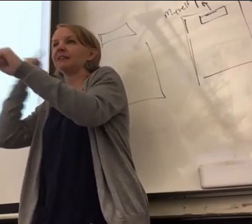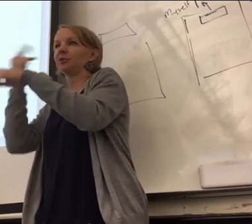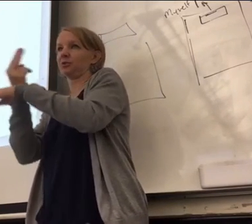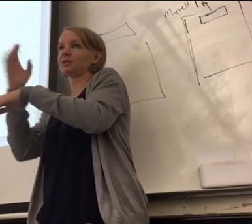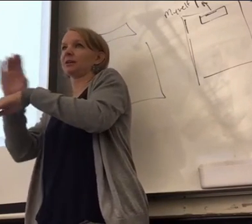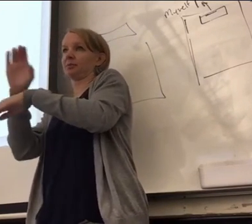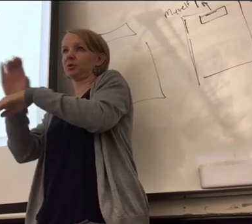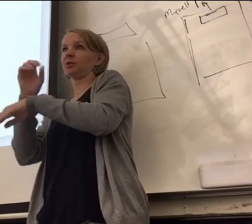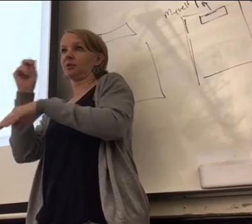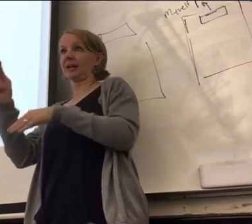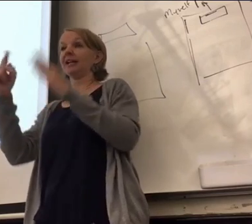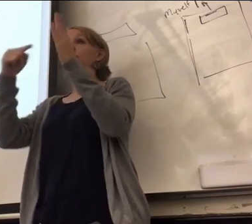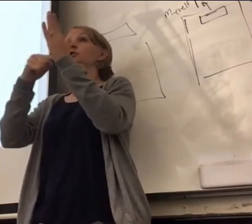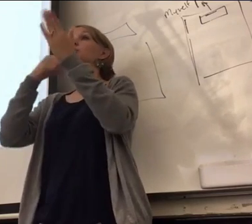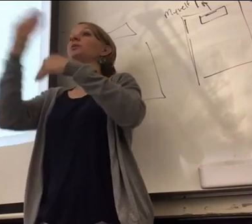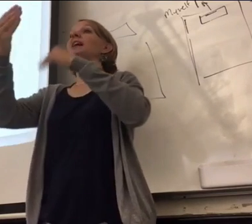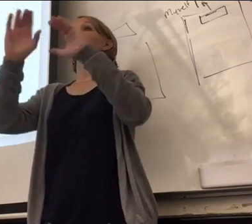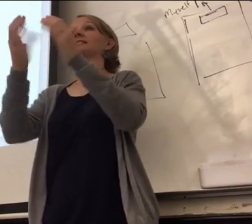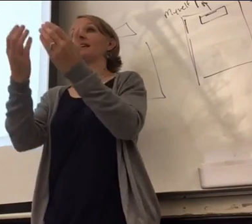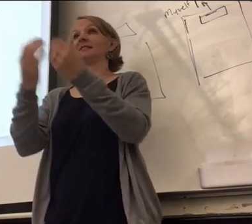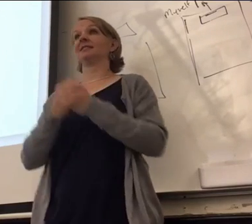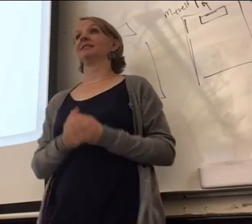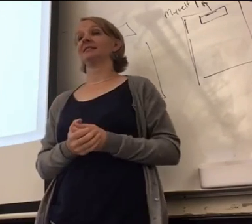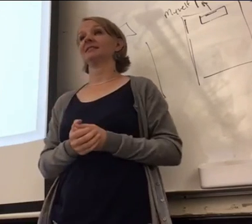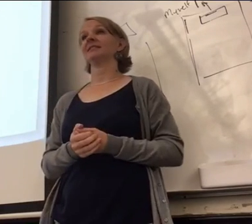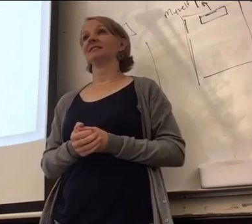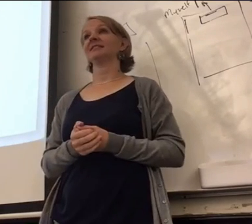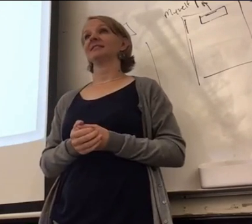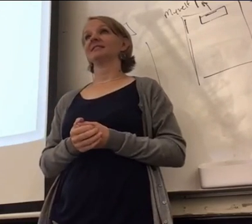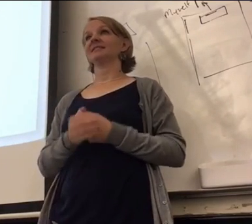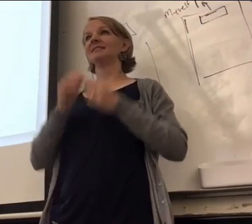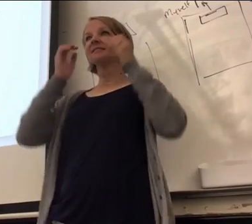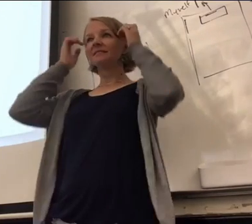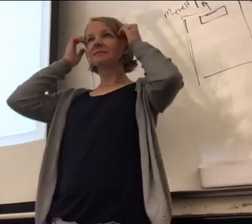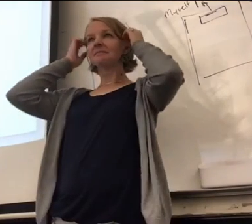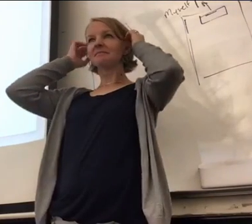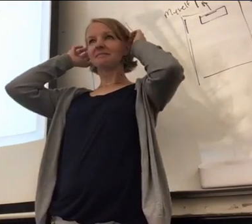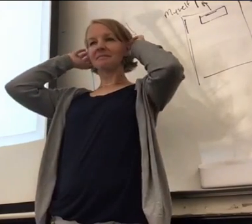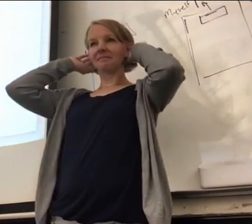okay? Do next class.